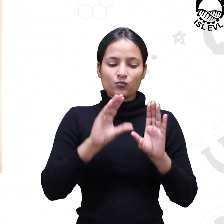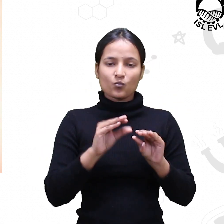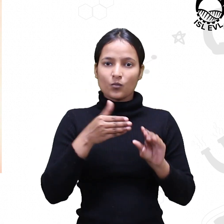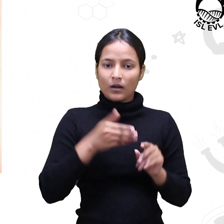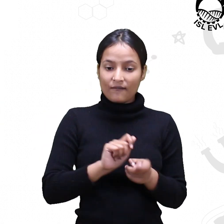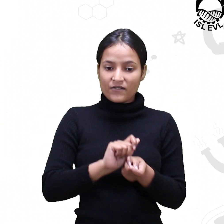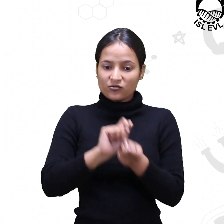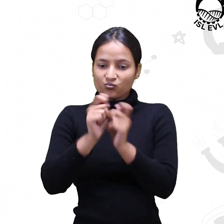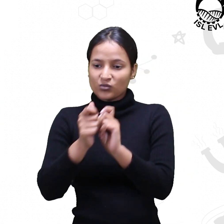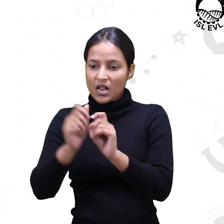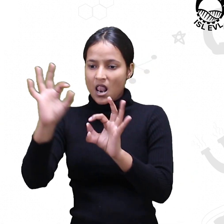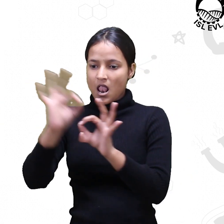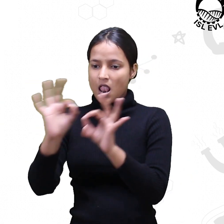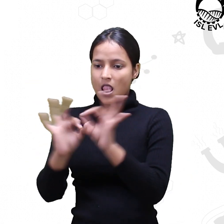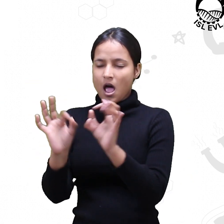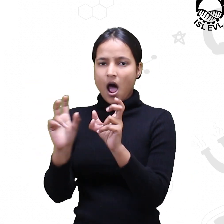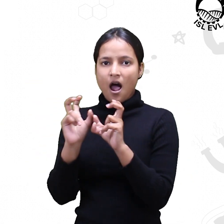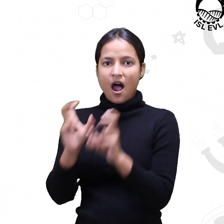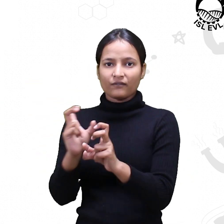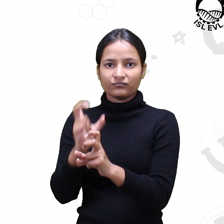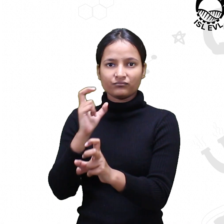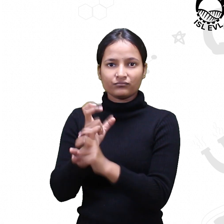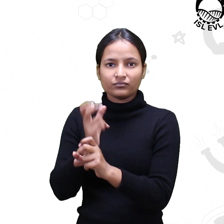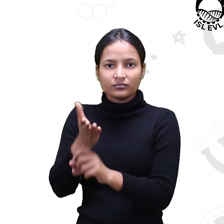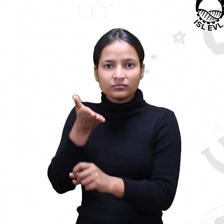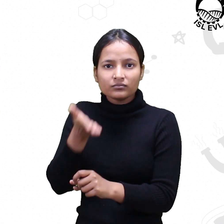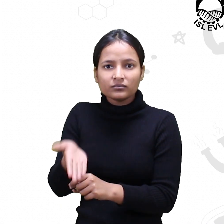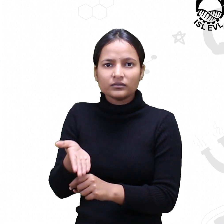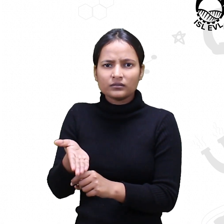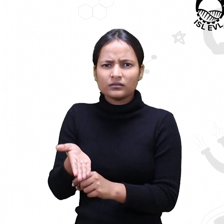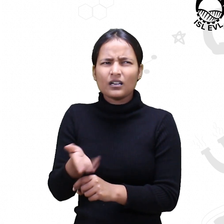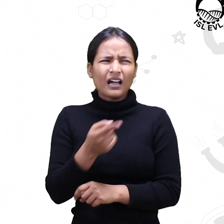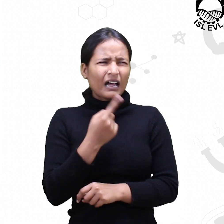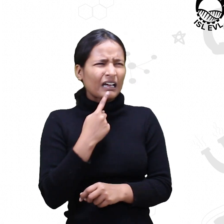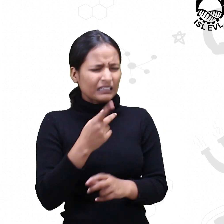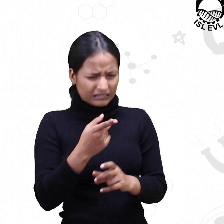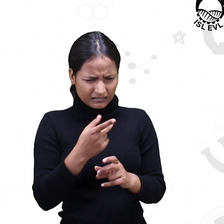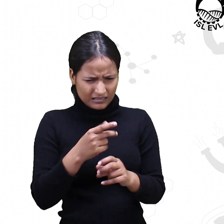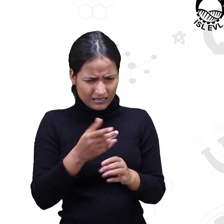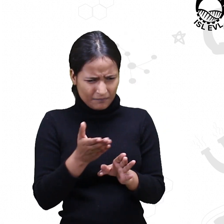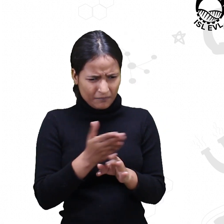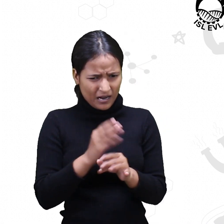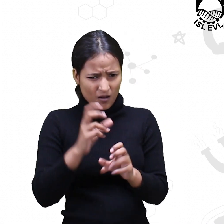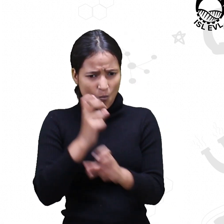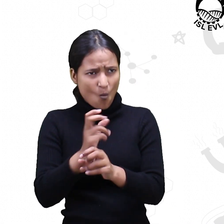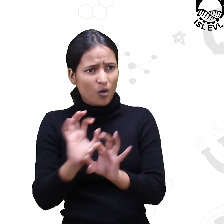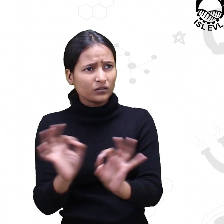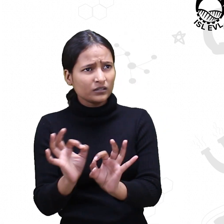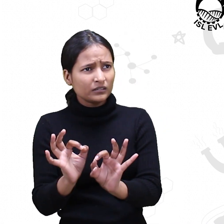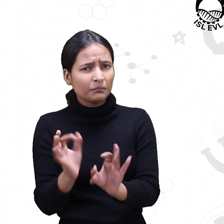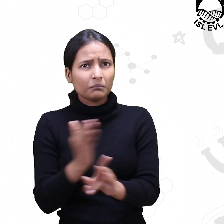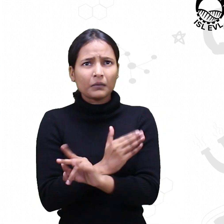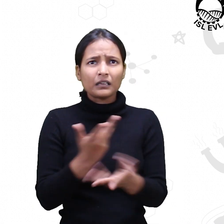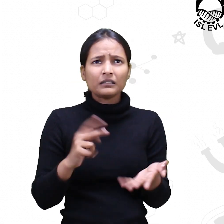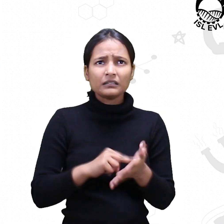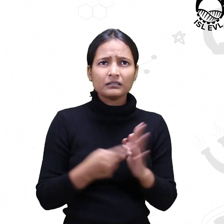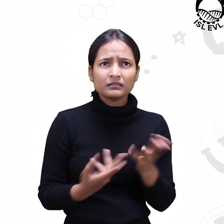brain. Hold on. Future bones? What does that mean? I will explain in a minute. The first